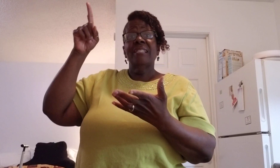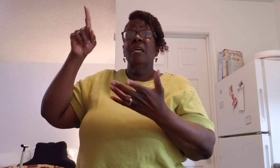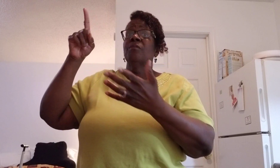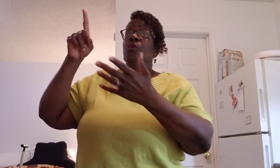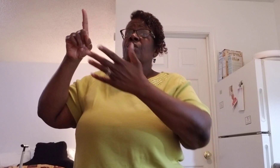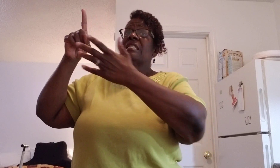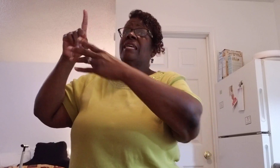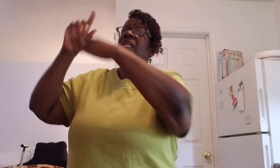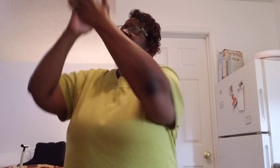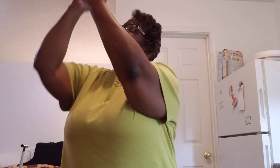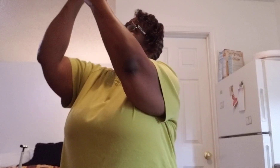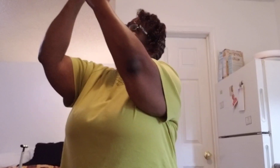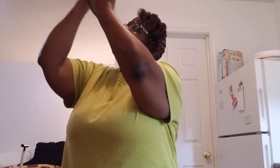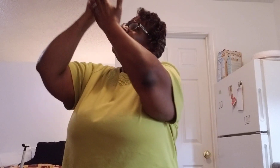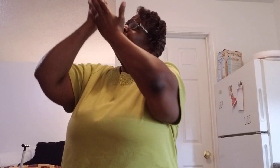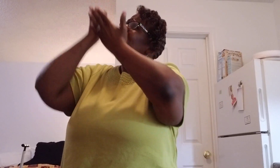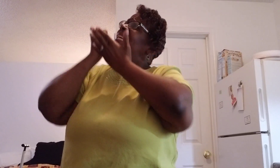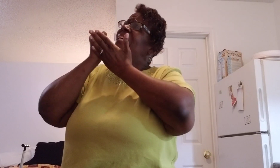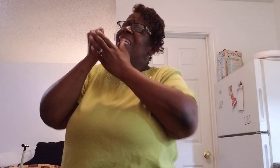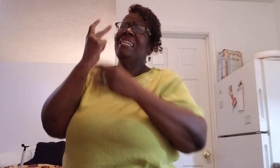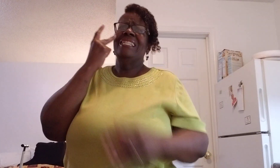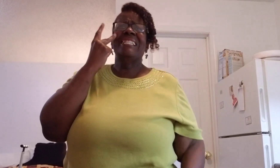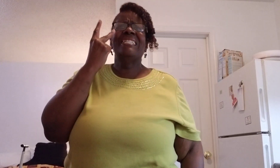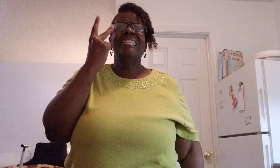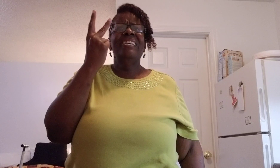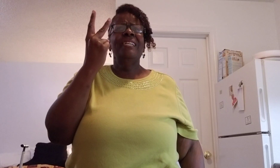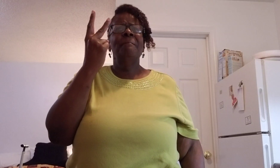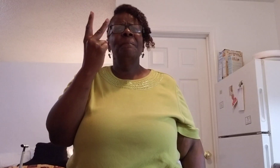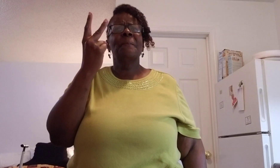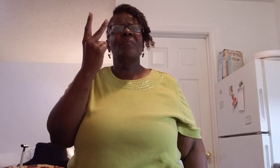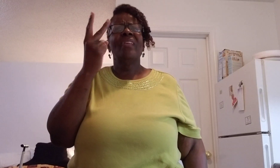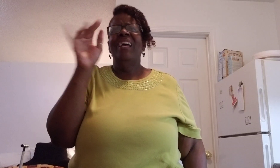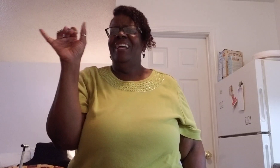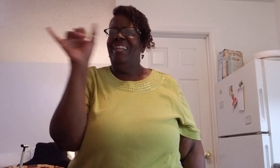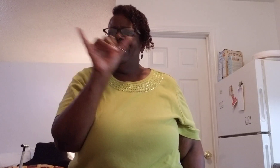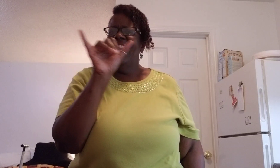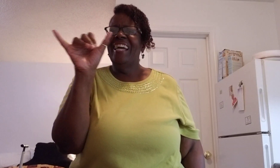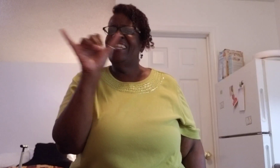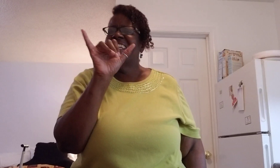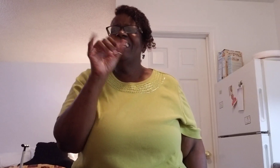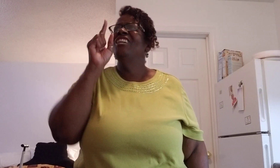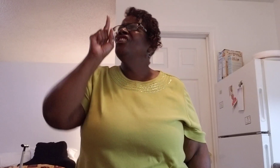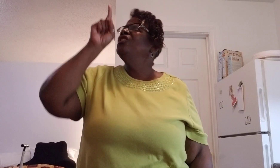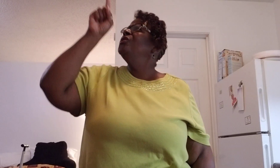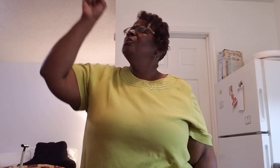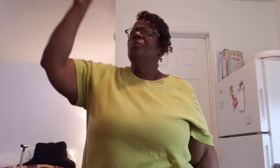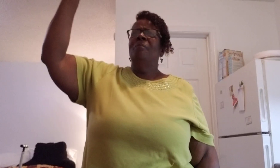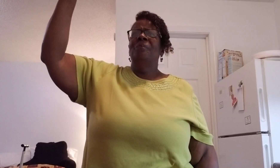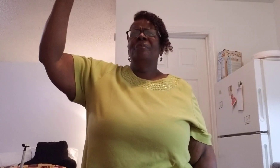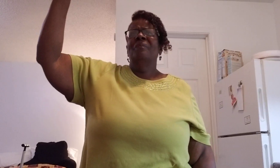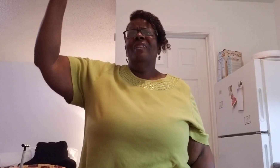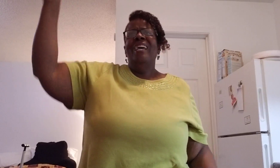help. So we're saying, help me to see like you.